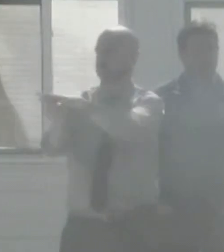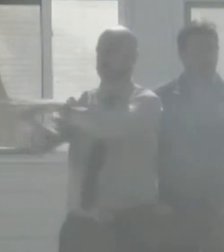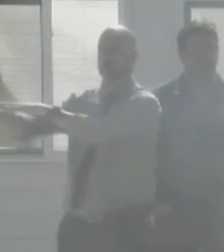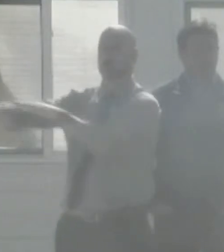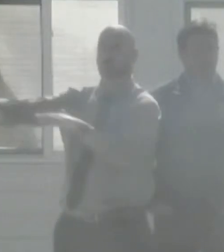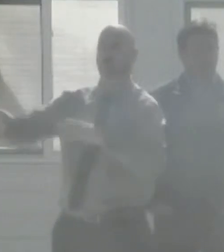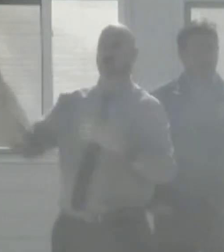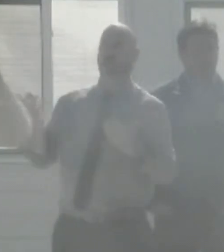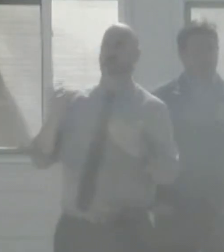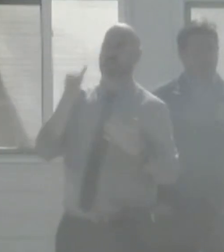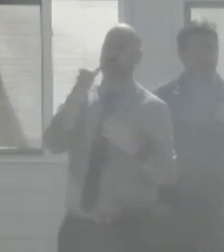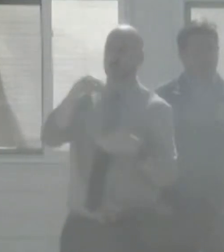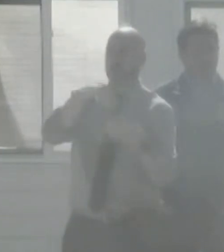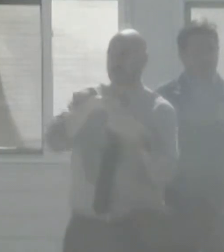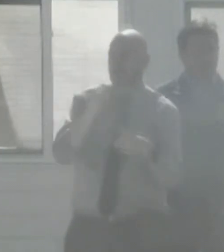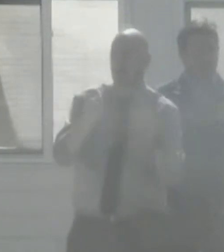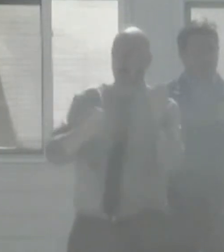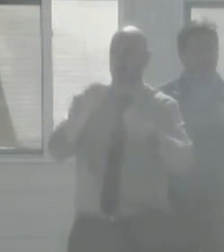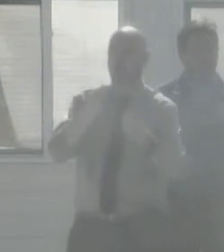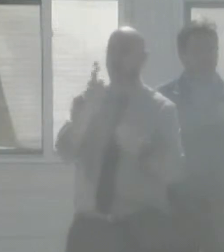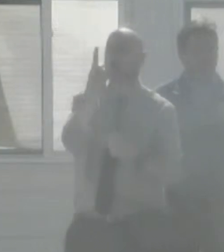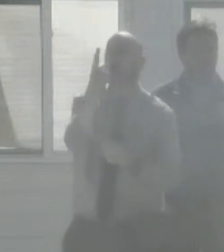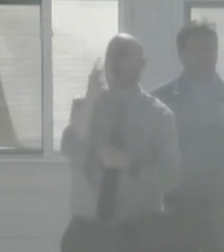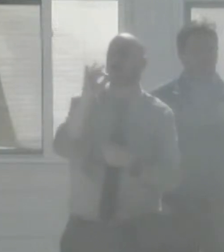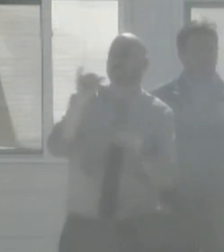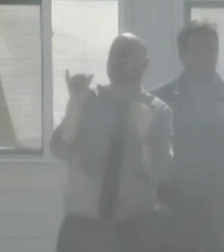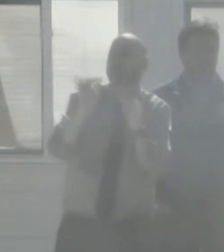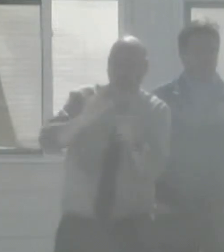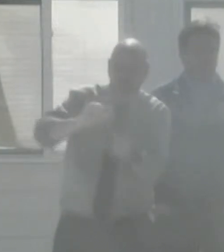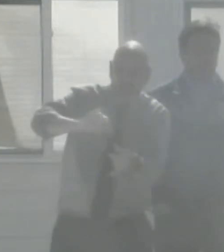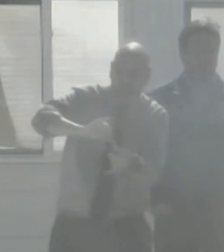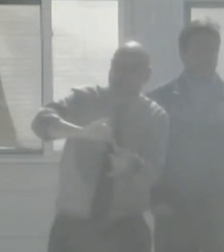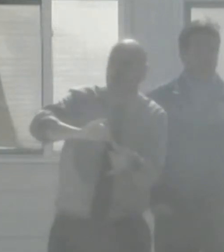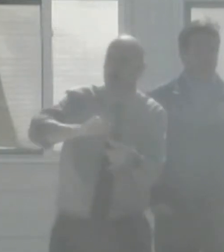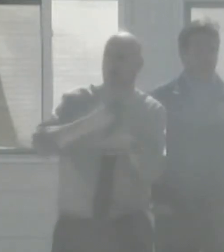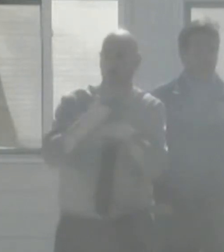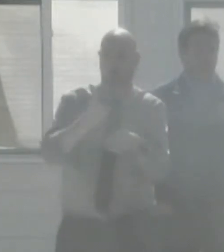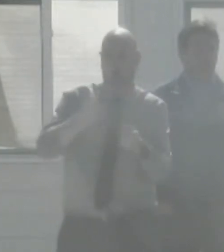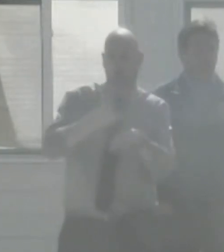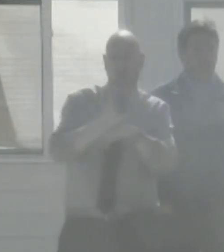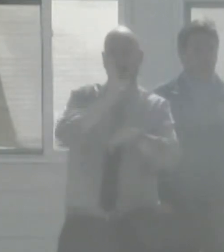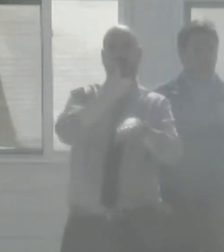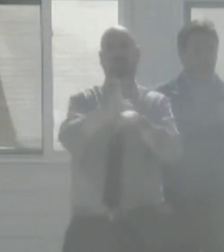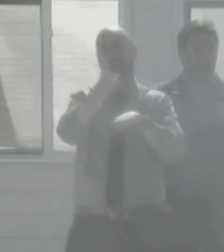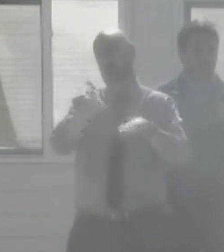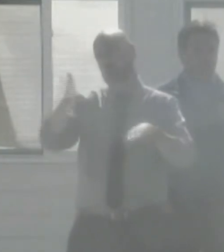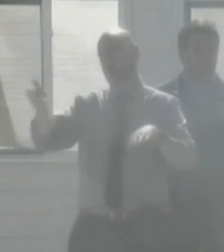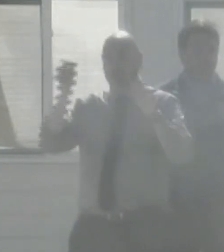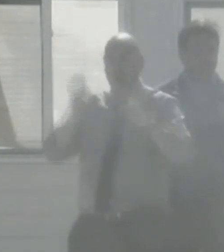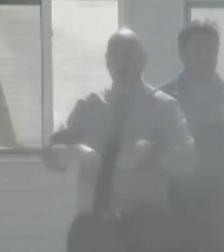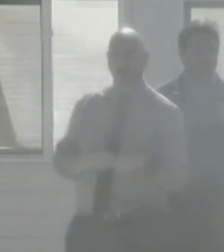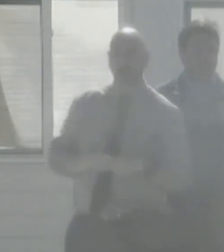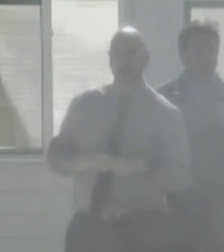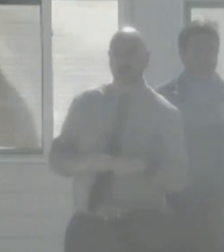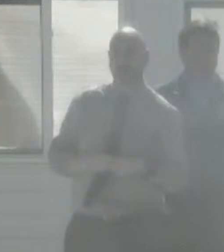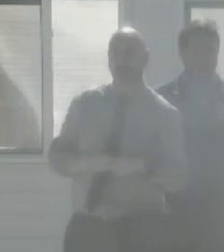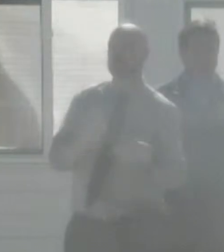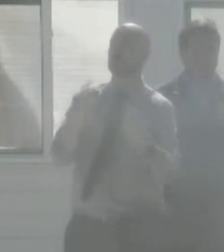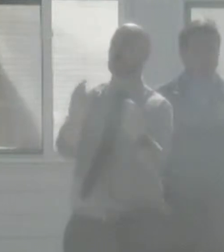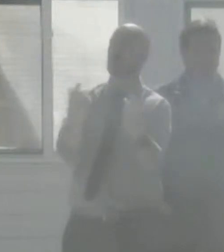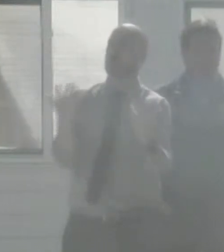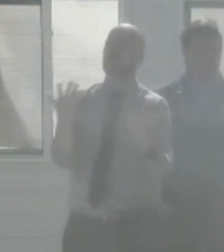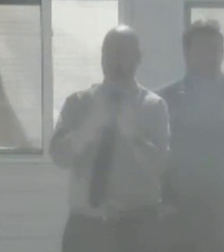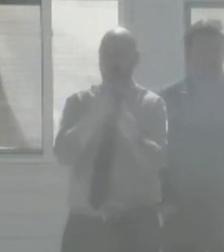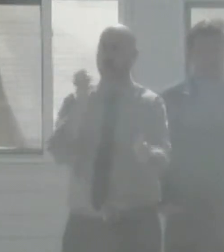vehicle. Accidents due to floodwaters are preventable. All you got to do is just stay out of them. Right now, our teams are in the field working